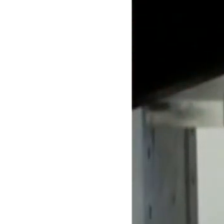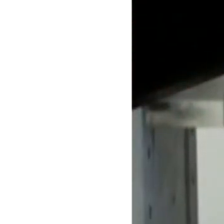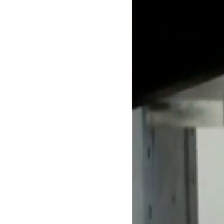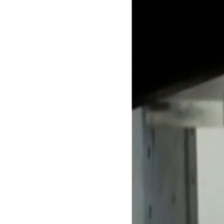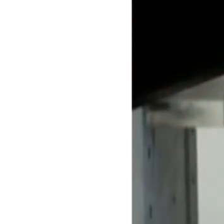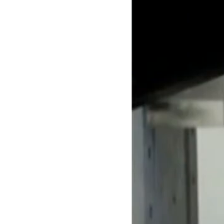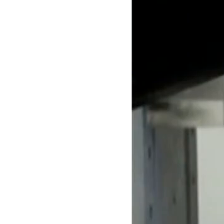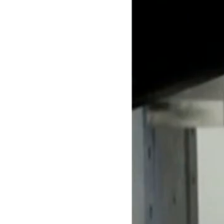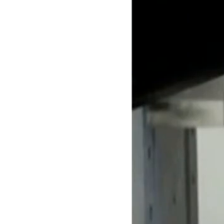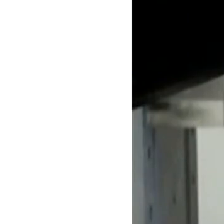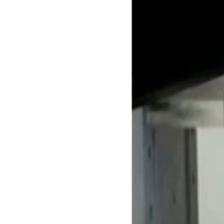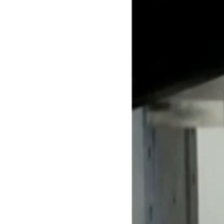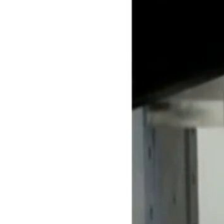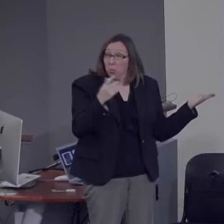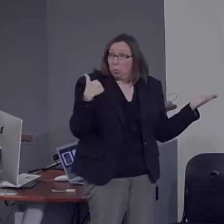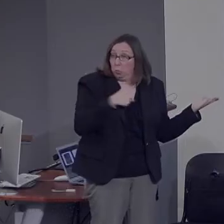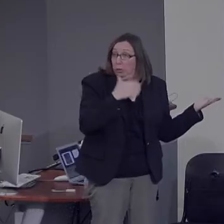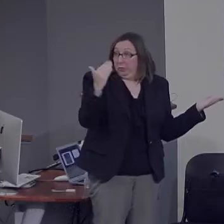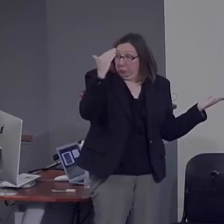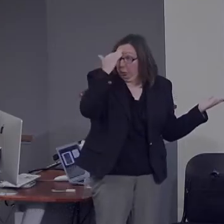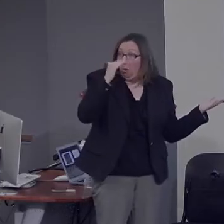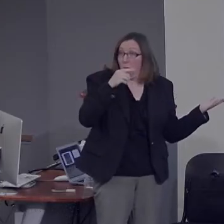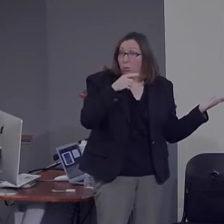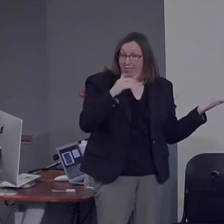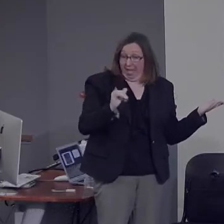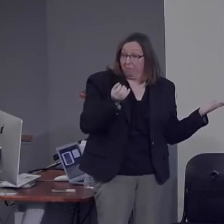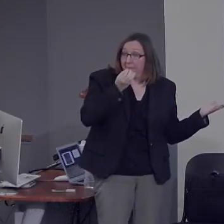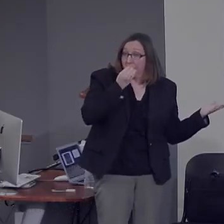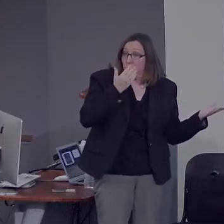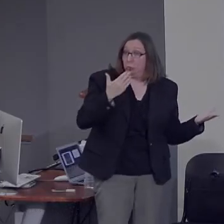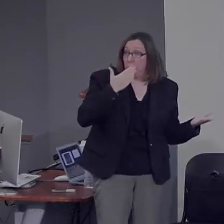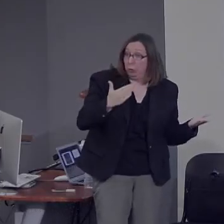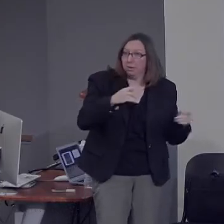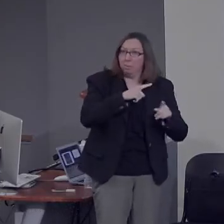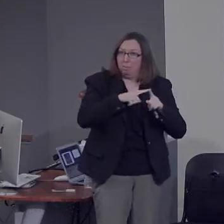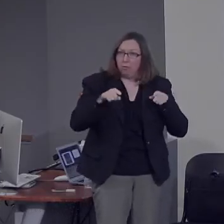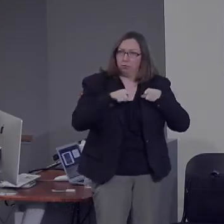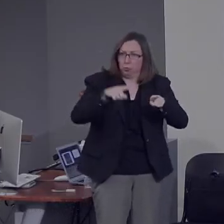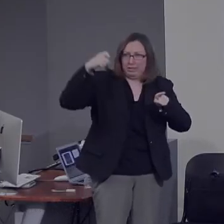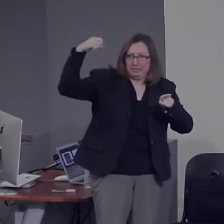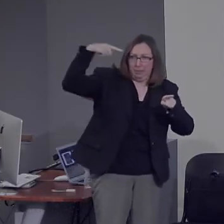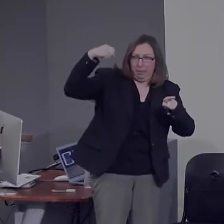Surprise. This food, which is good, is now not good at all.